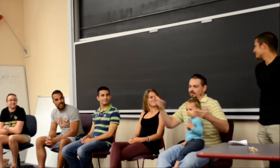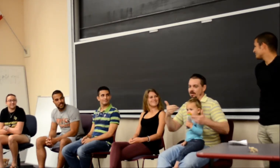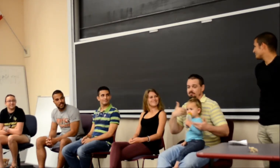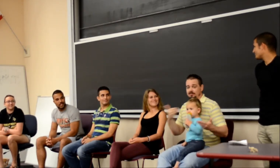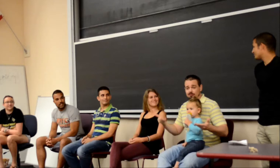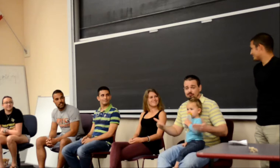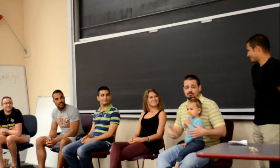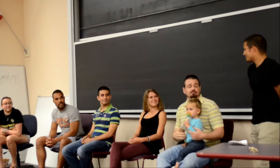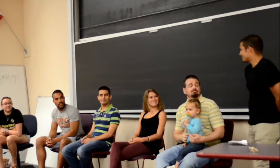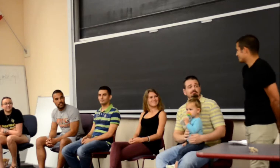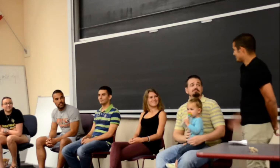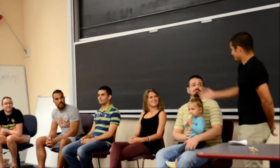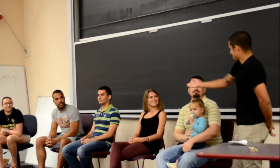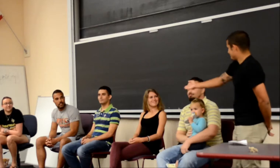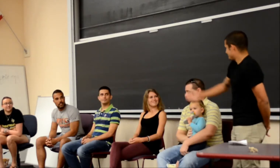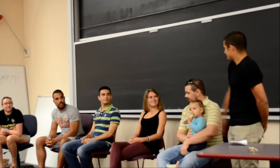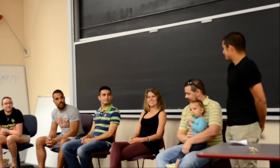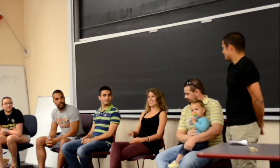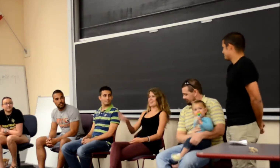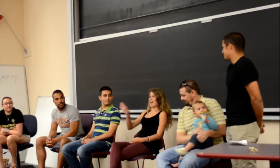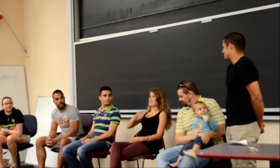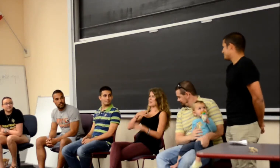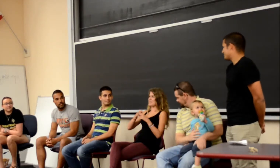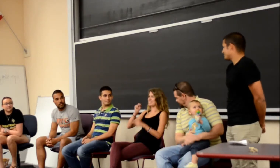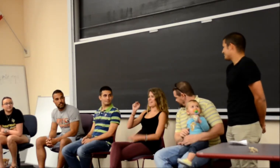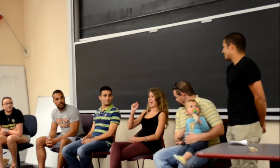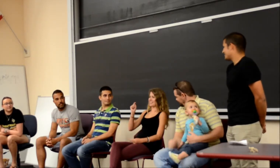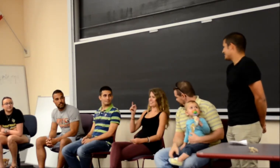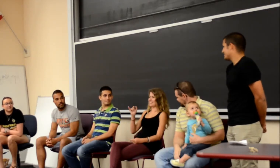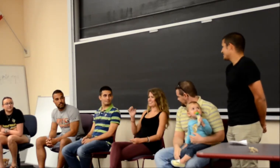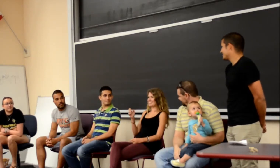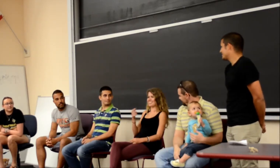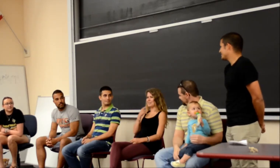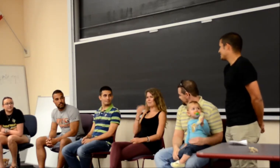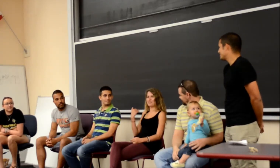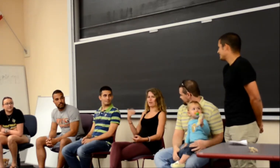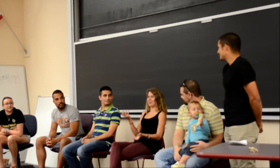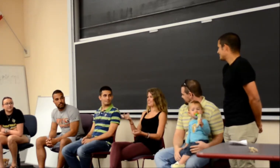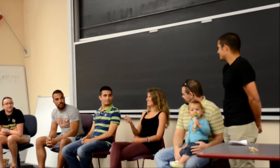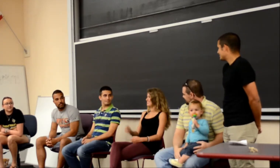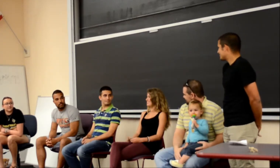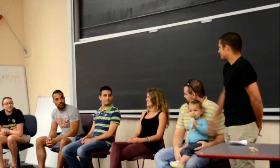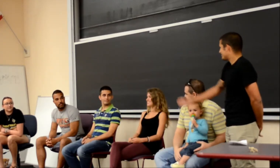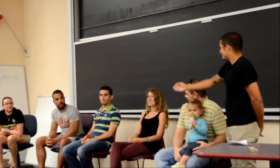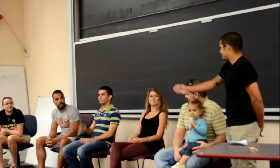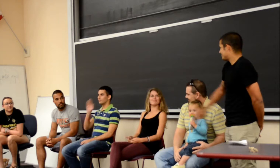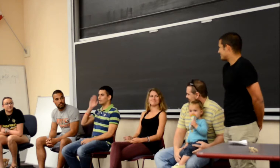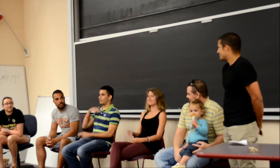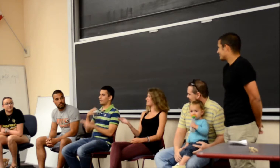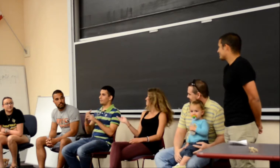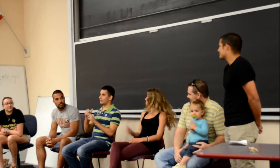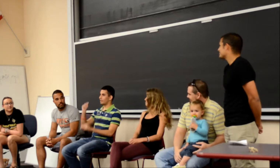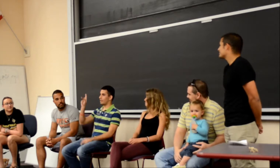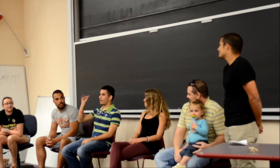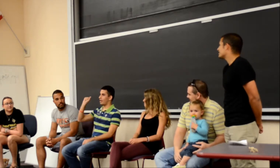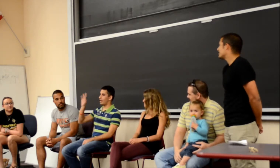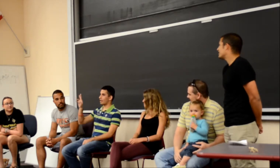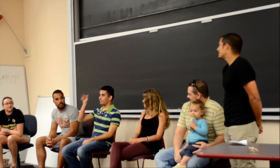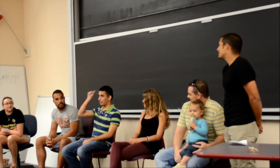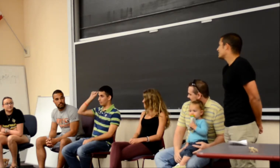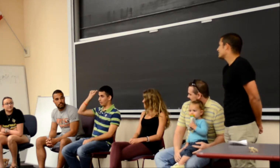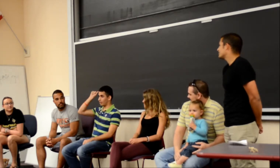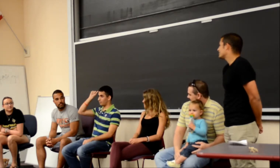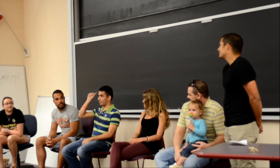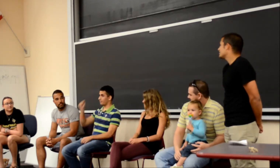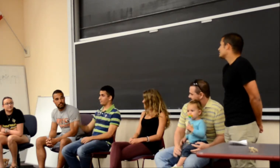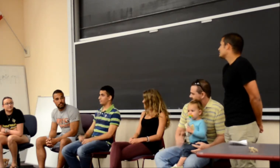Anyways, thank you for inviting me. Hi, my name is Natalie. I said before. Hi, my name is